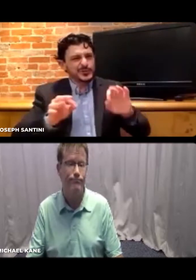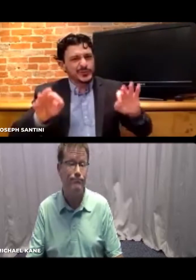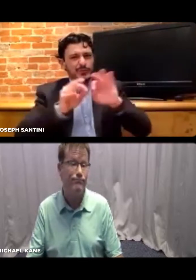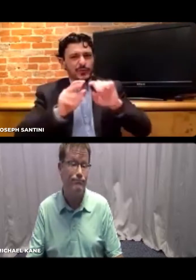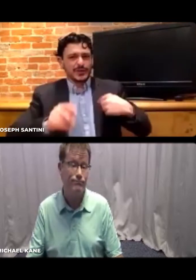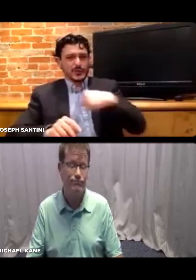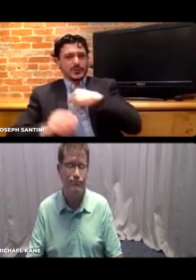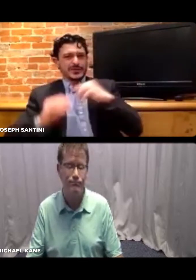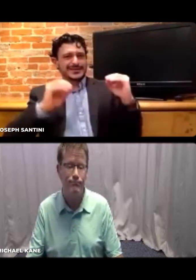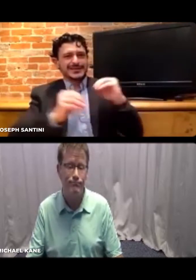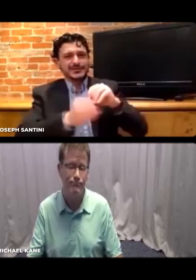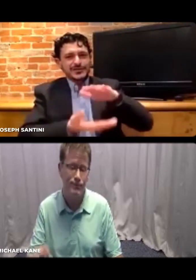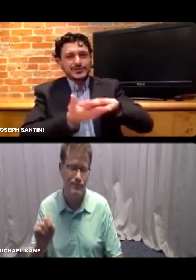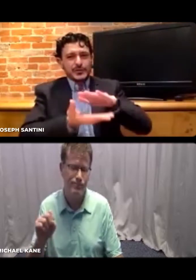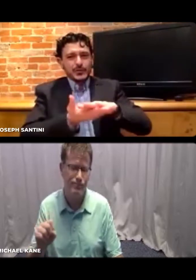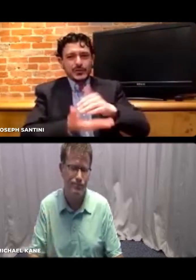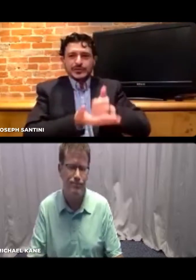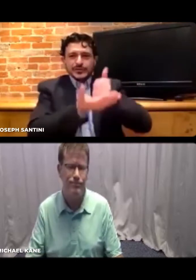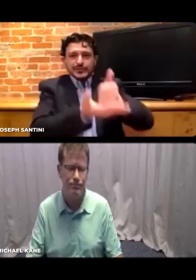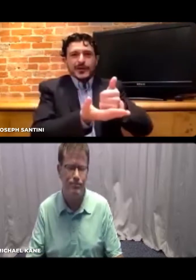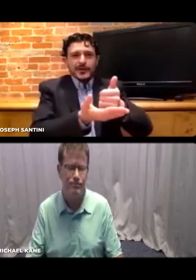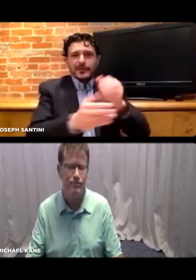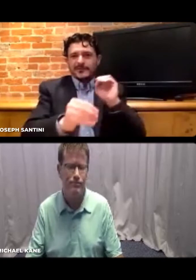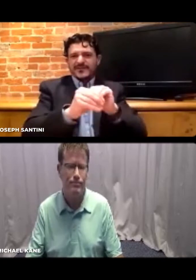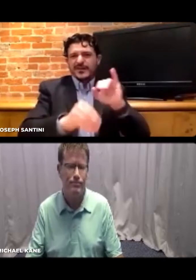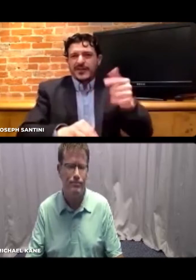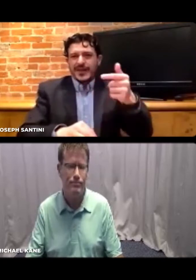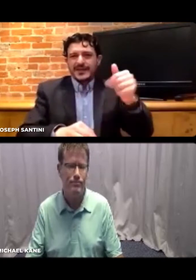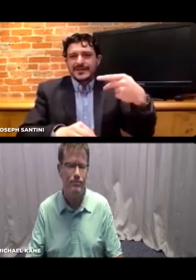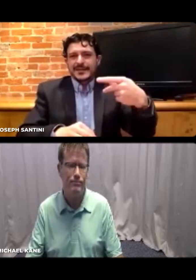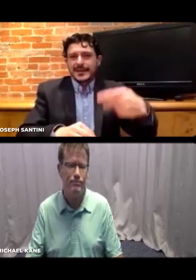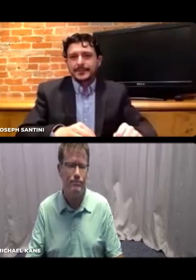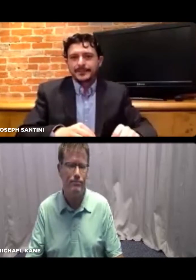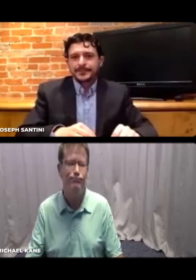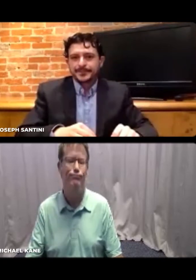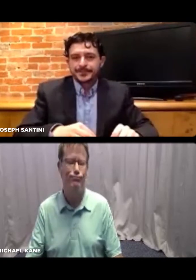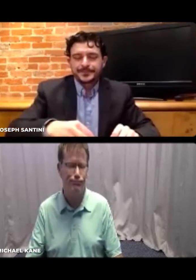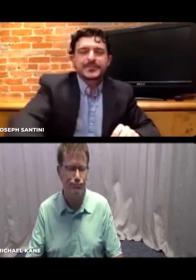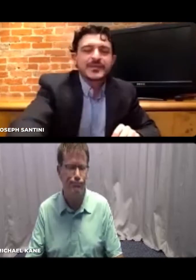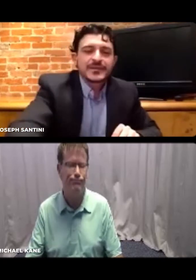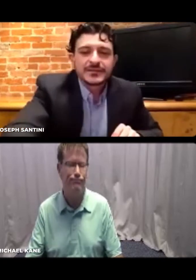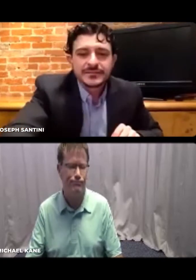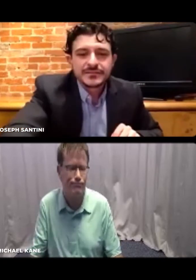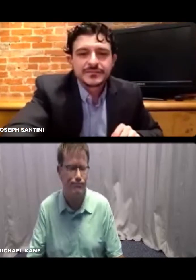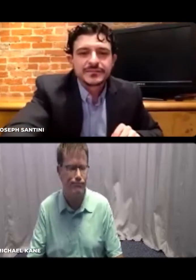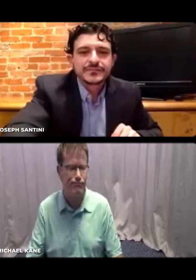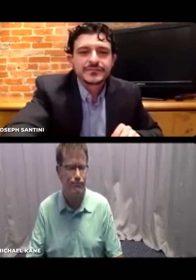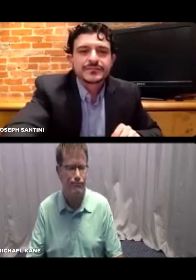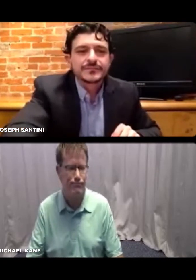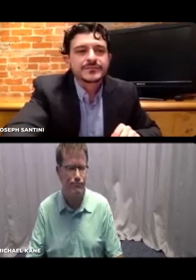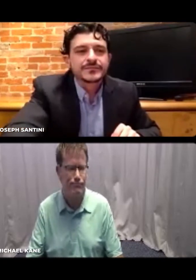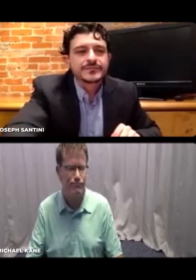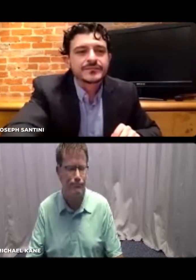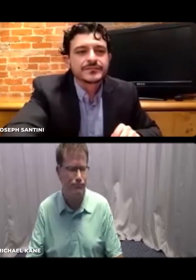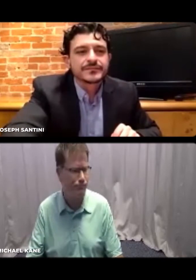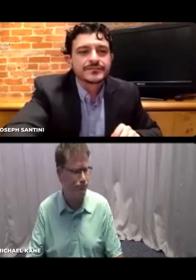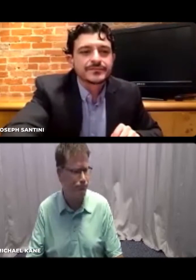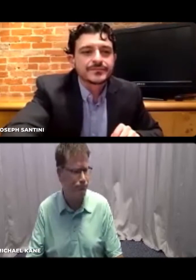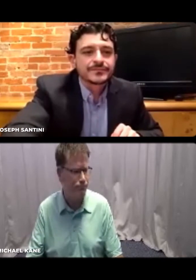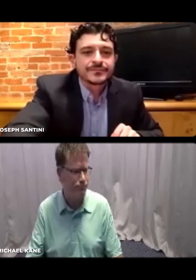that we teach school support to be able to fill in those knowledge gaps. Yes, indeed.